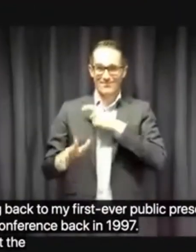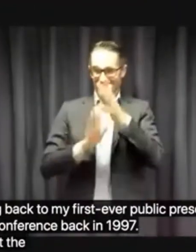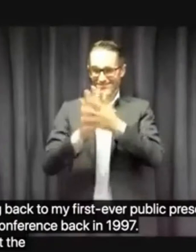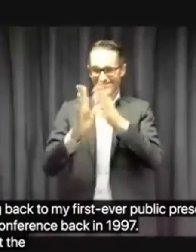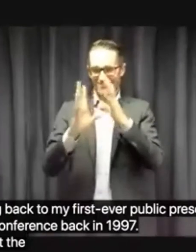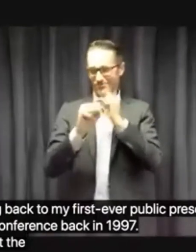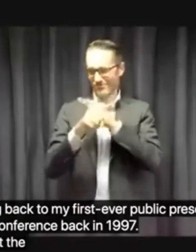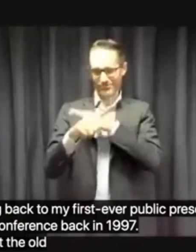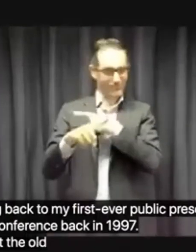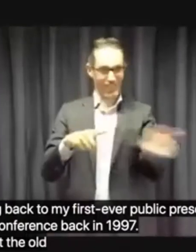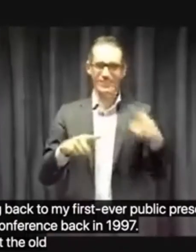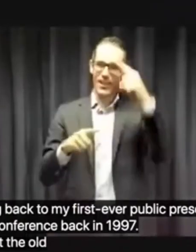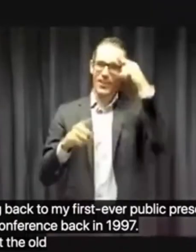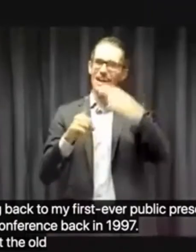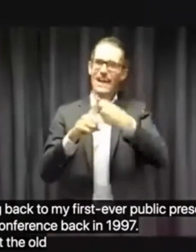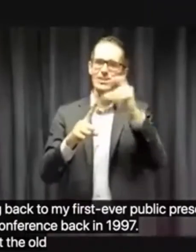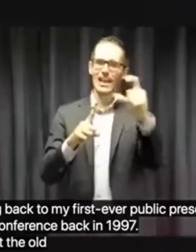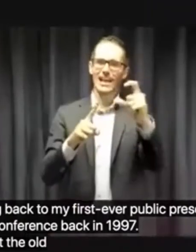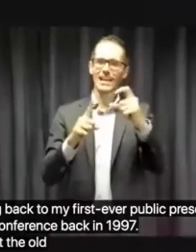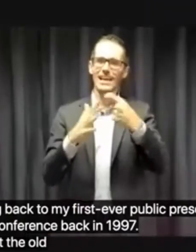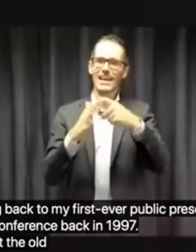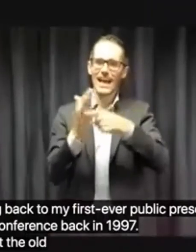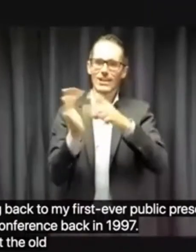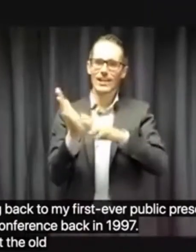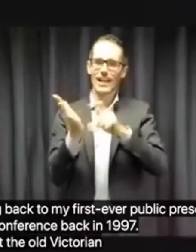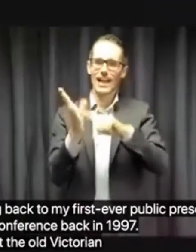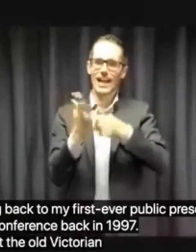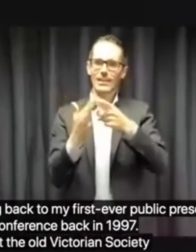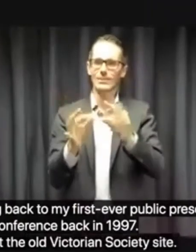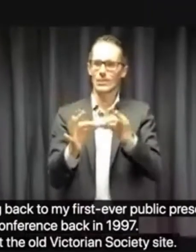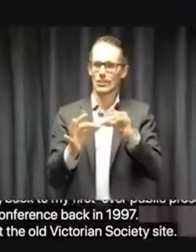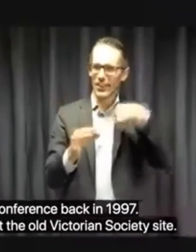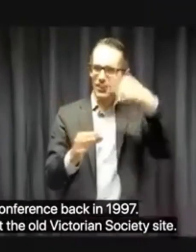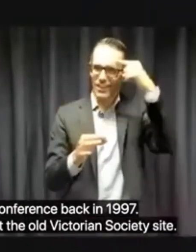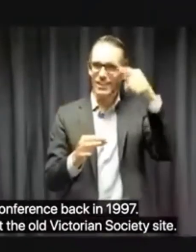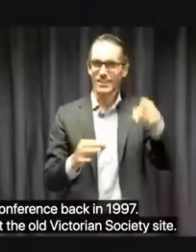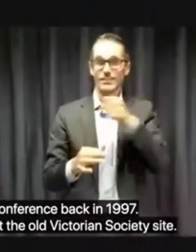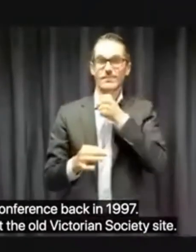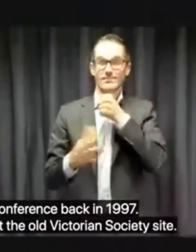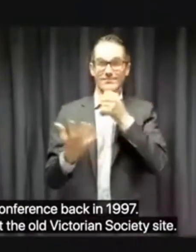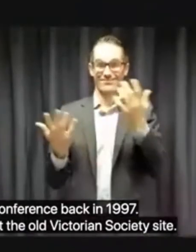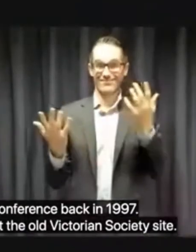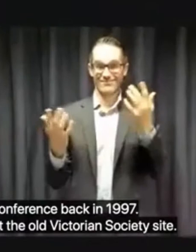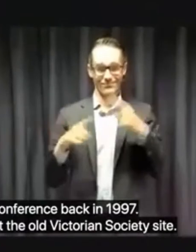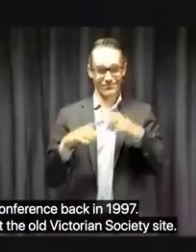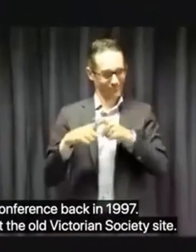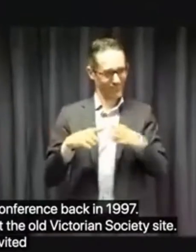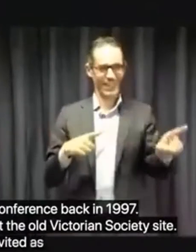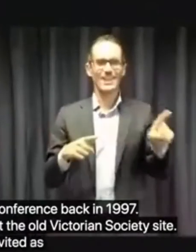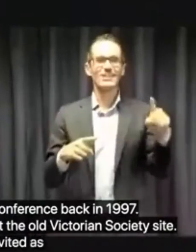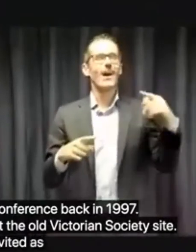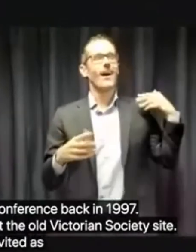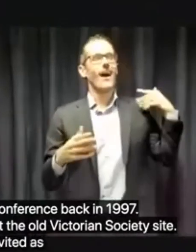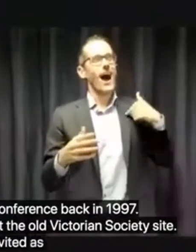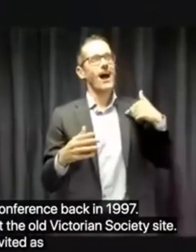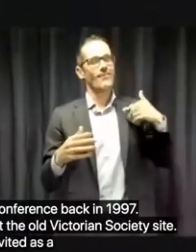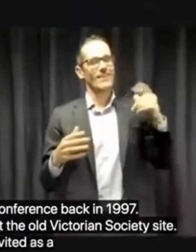a Deaf Victorian youth member, and I signed white clappers, and I think Karen Clear was interpreting at the time